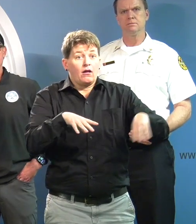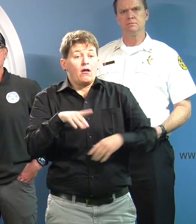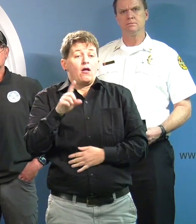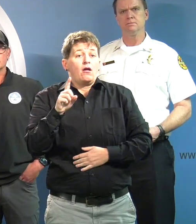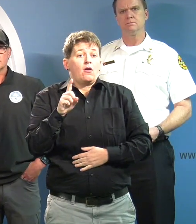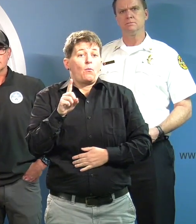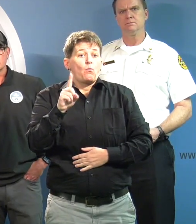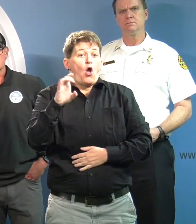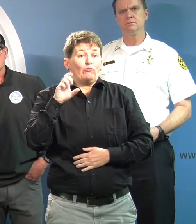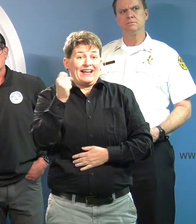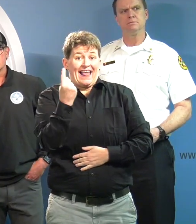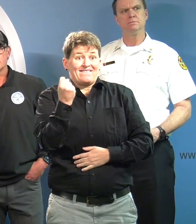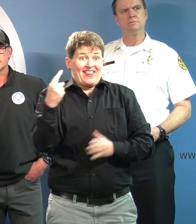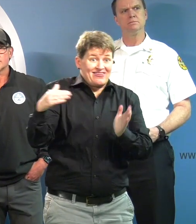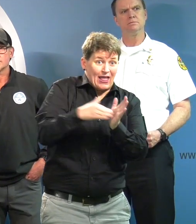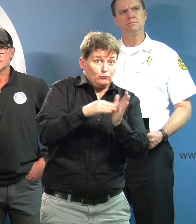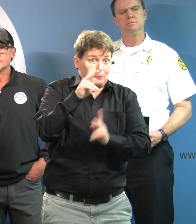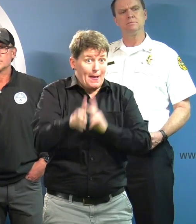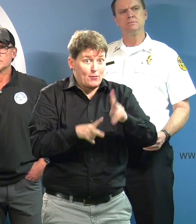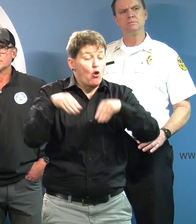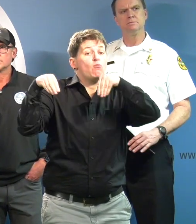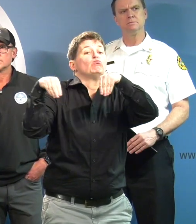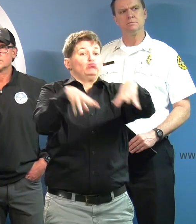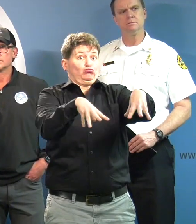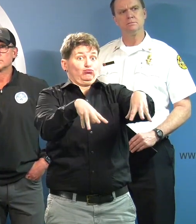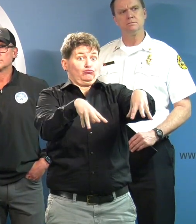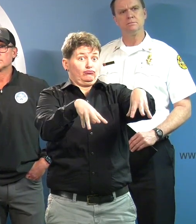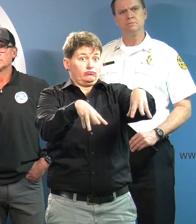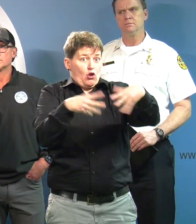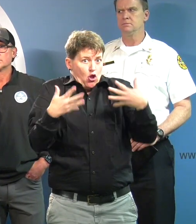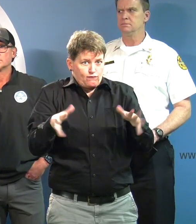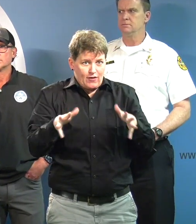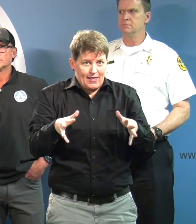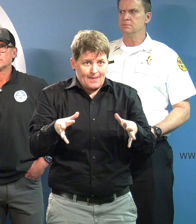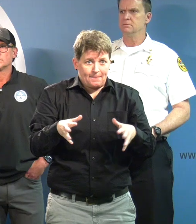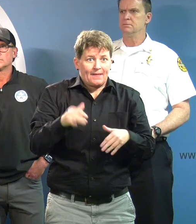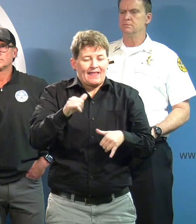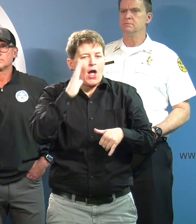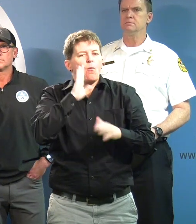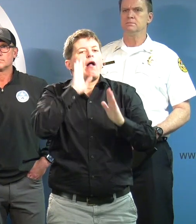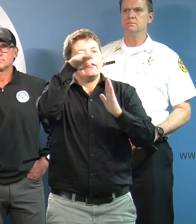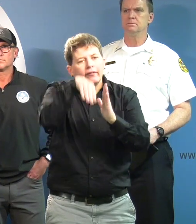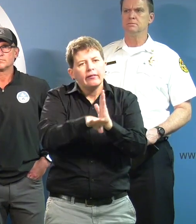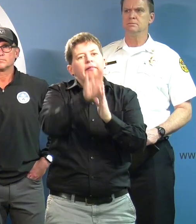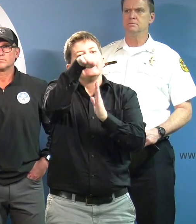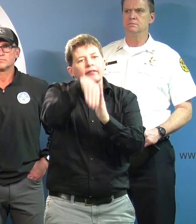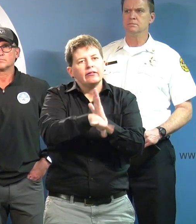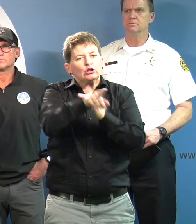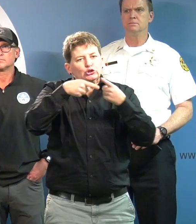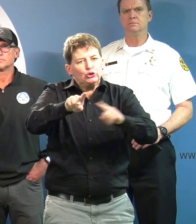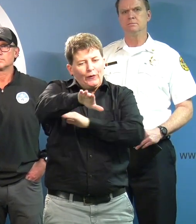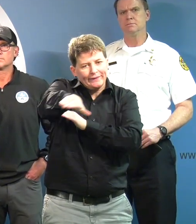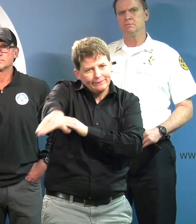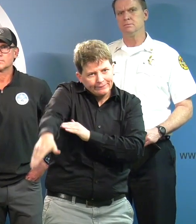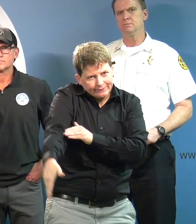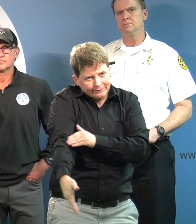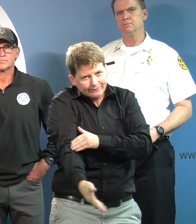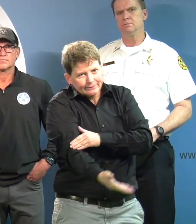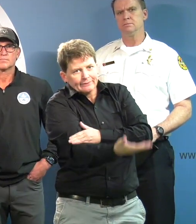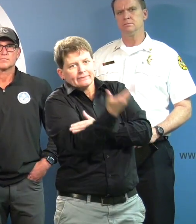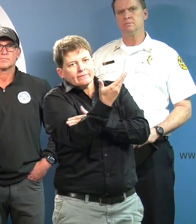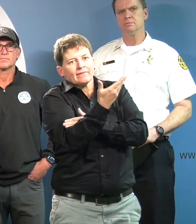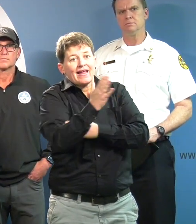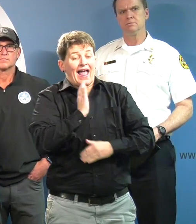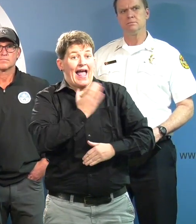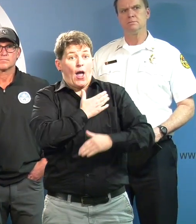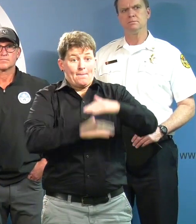the power has gone on and off during the day. And it will fluctuate as the evening goes on. Our peak outage was about 21,000 people.